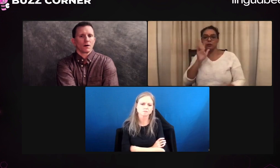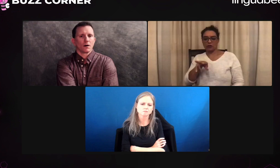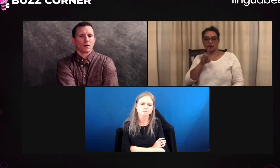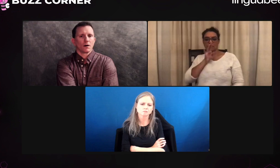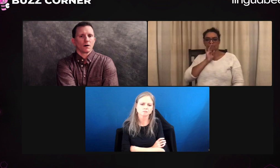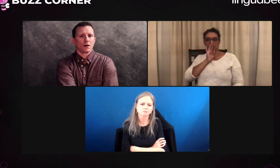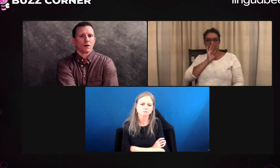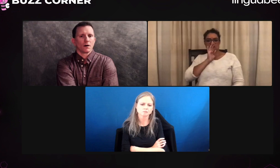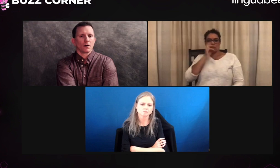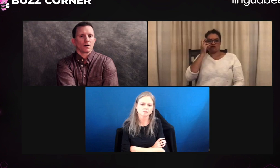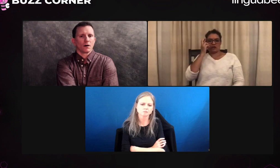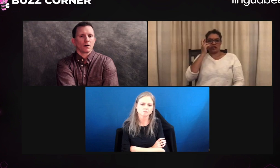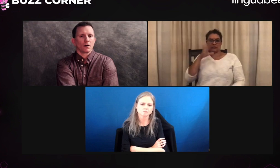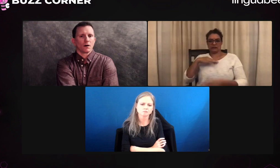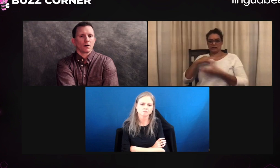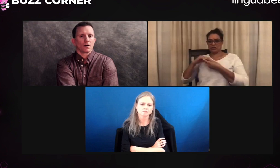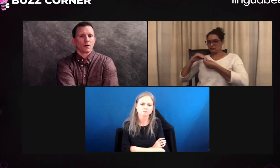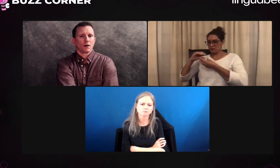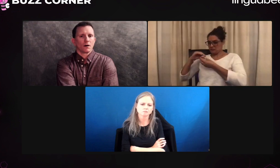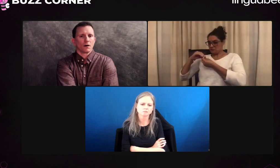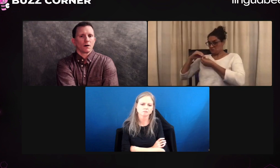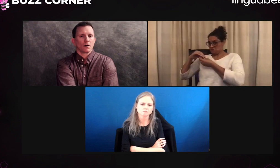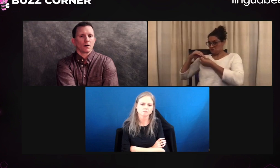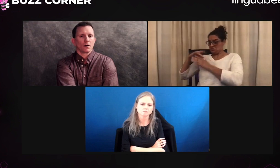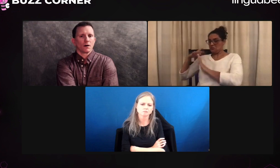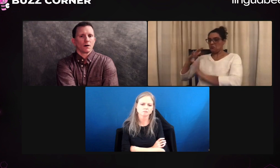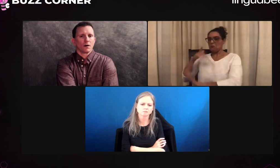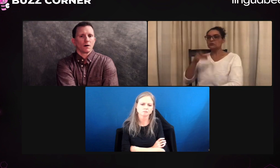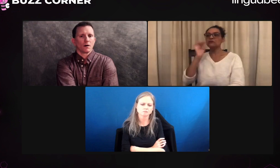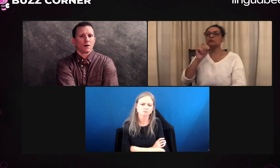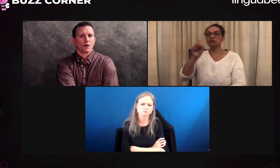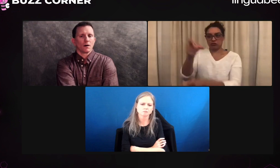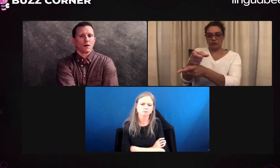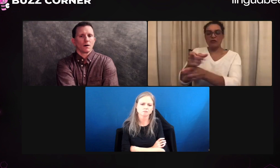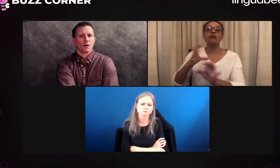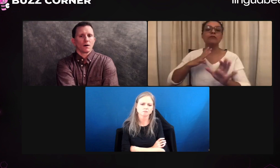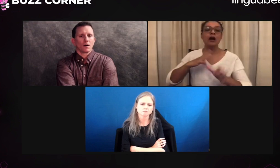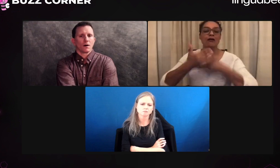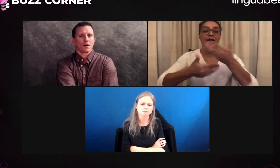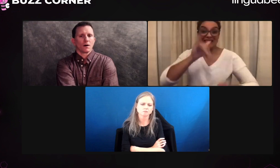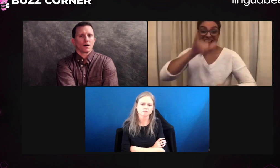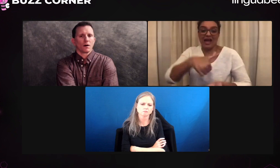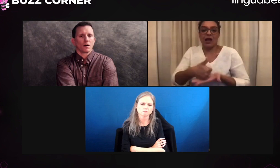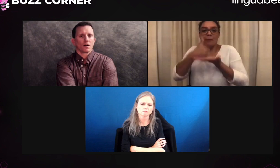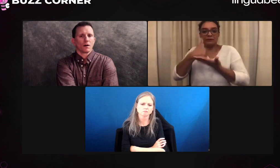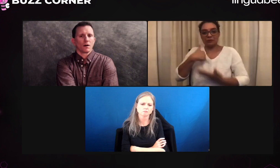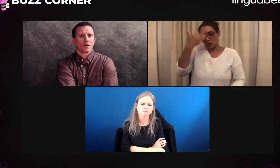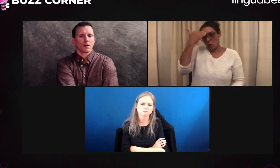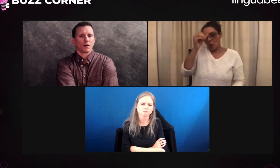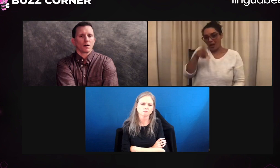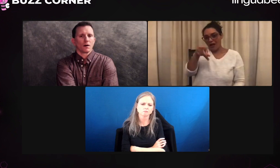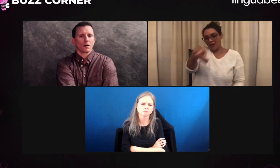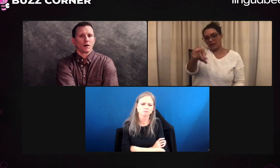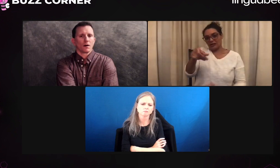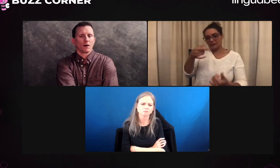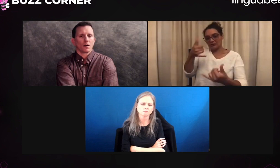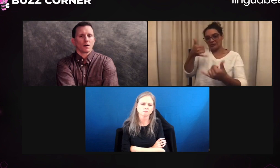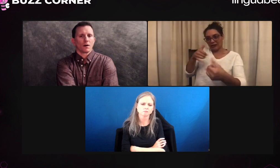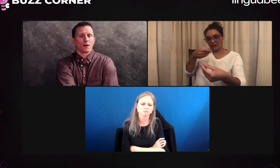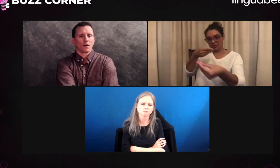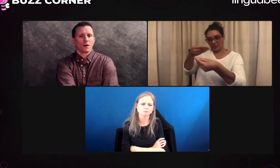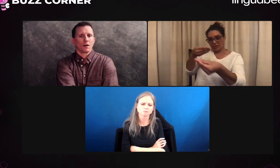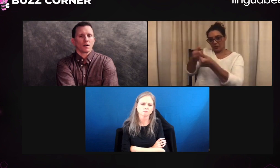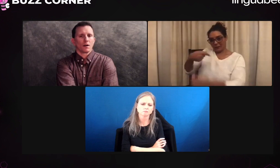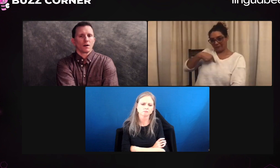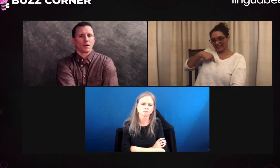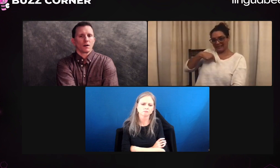the interpreter. And that's also feedback to me. And then I'll realize like, oh, okay, the interpreter needs more time to